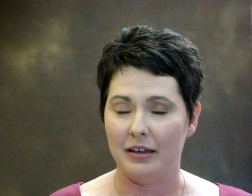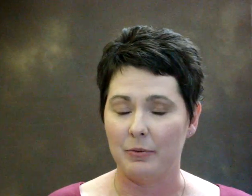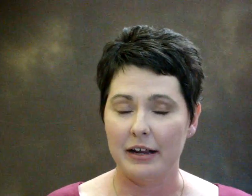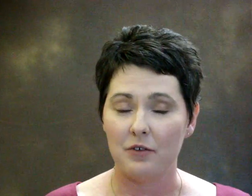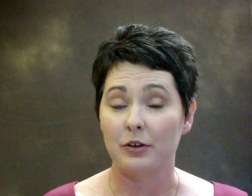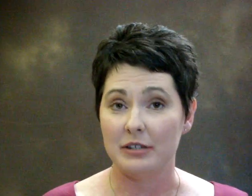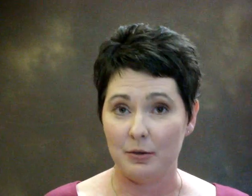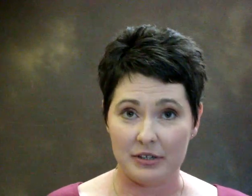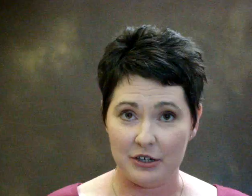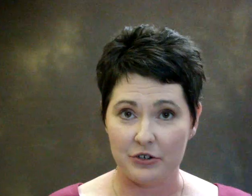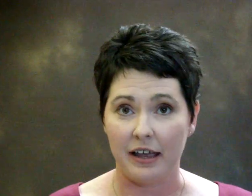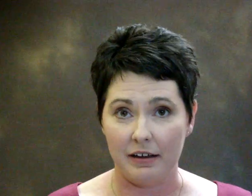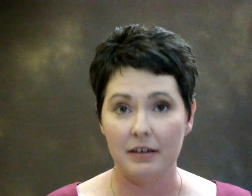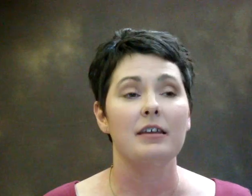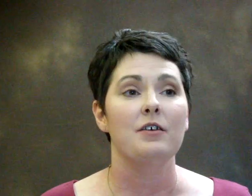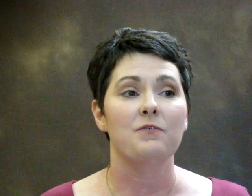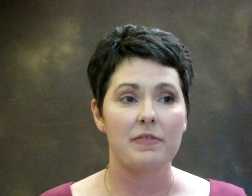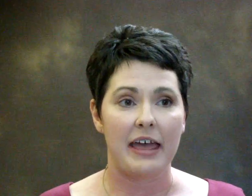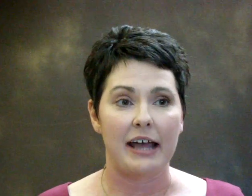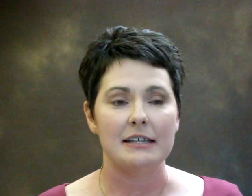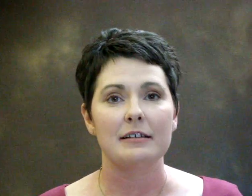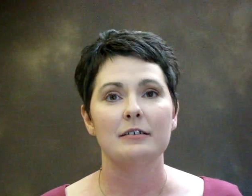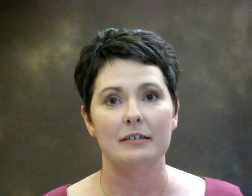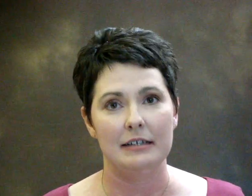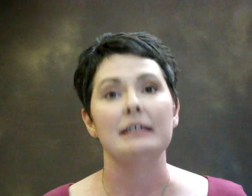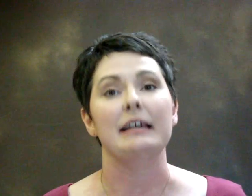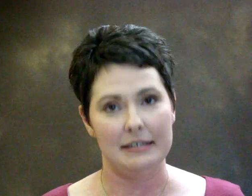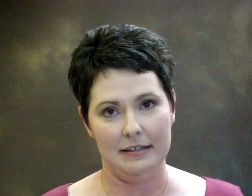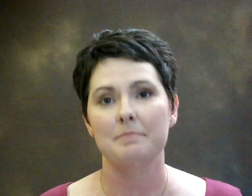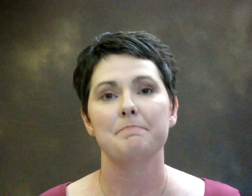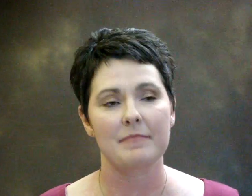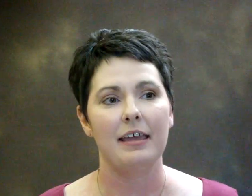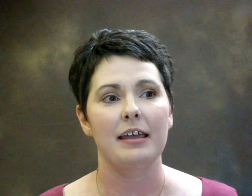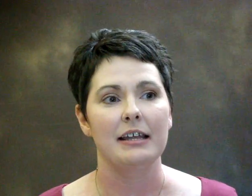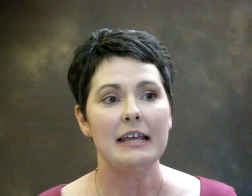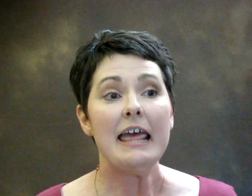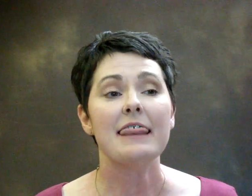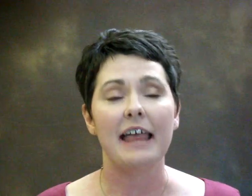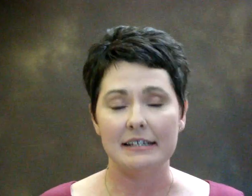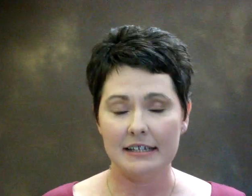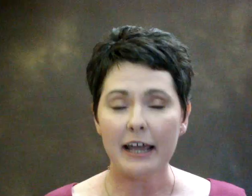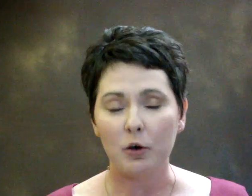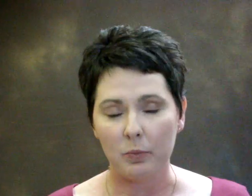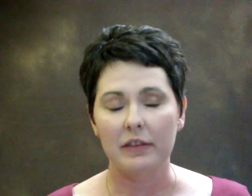a radiofrequency procedure done for that. It's a neurolysis, right? Yes. Okay. And that did help with